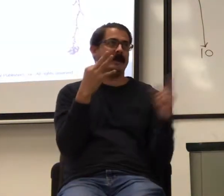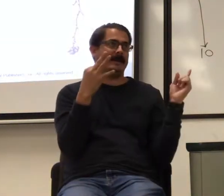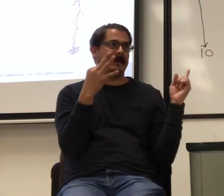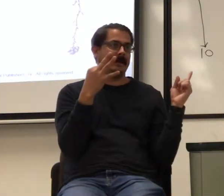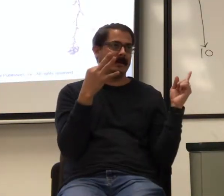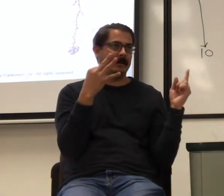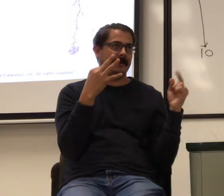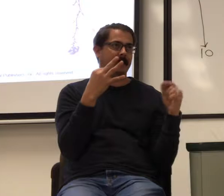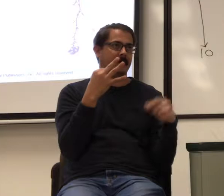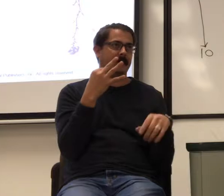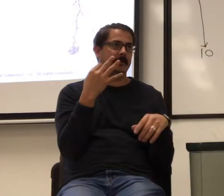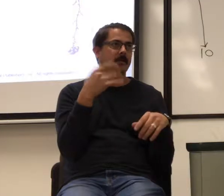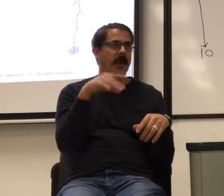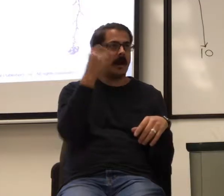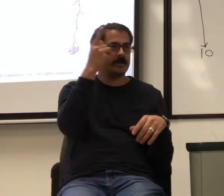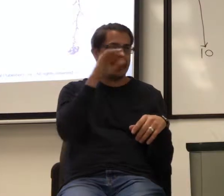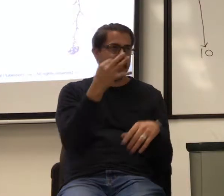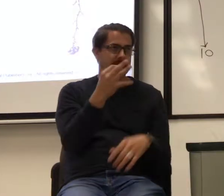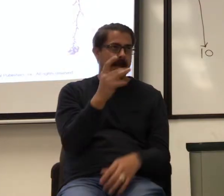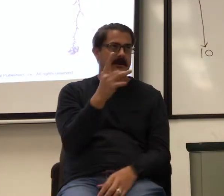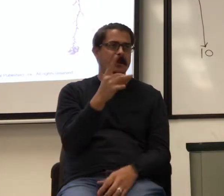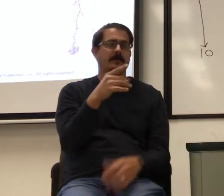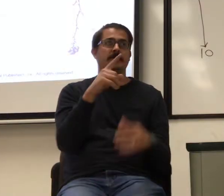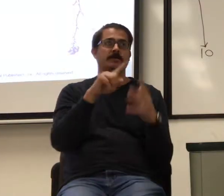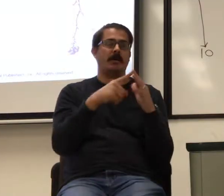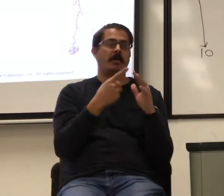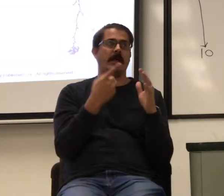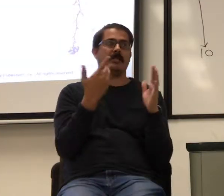18, that's a number we can wrap our heads around. When we get starting into the